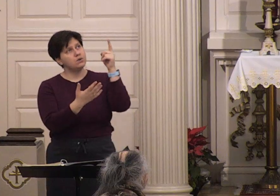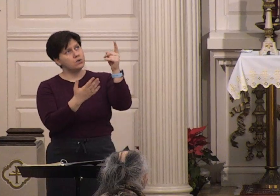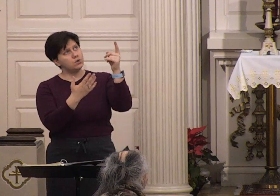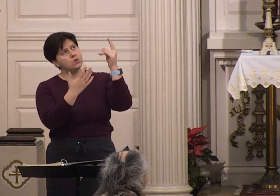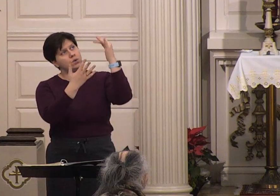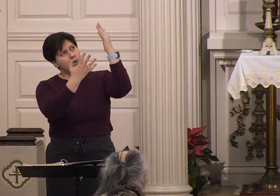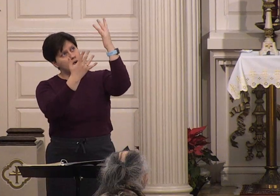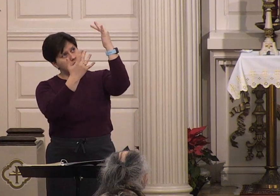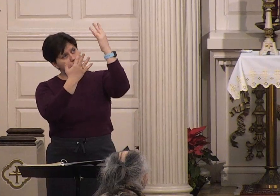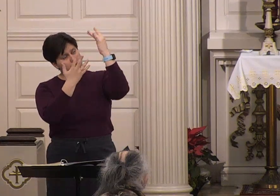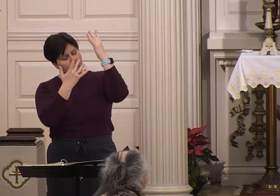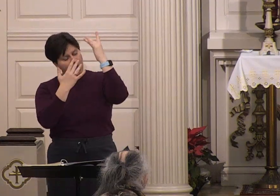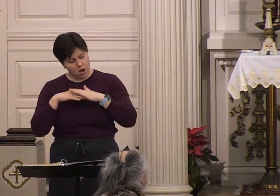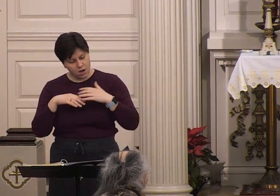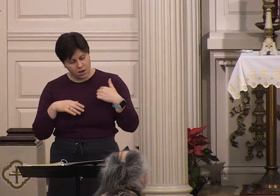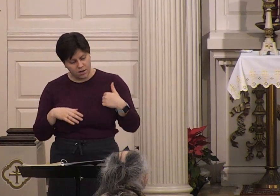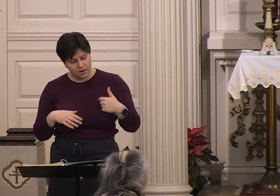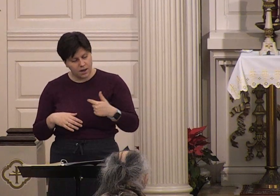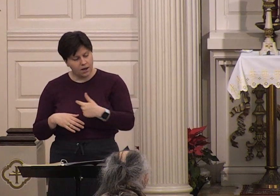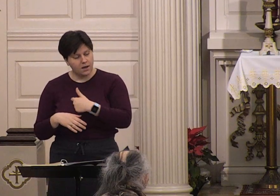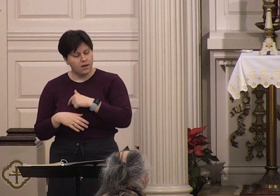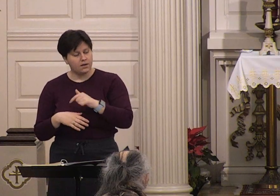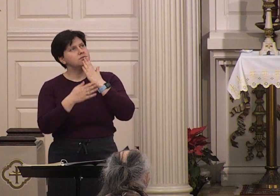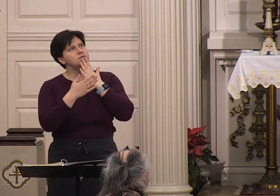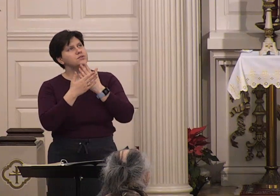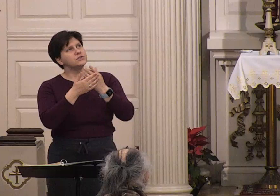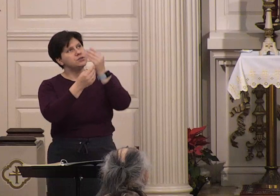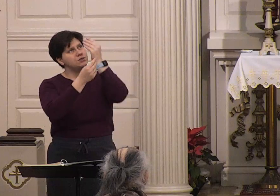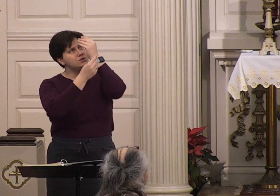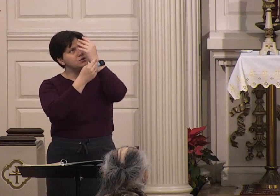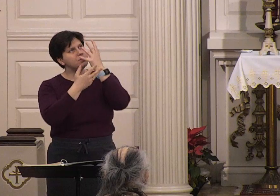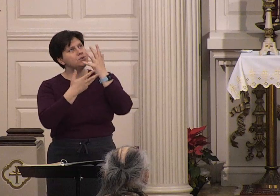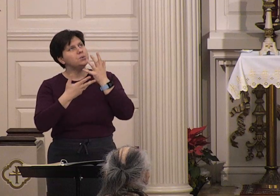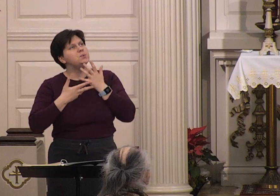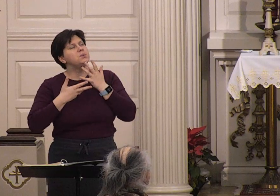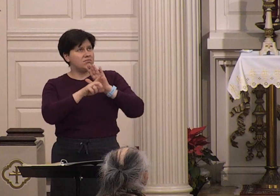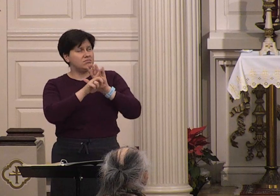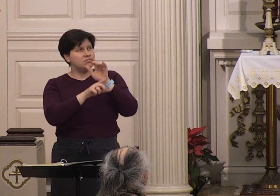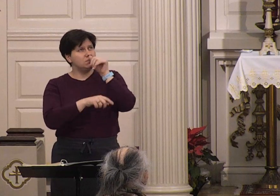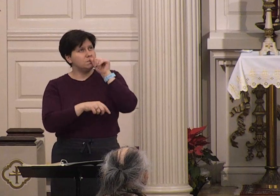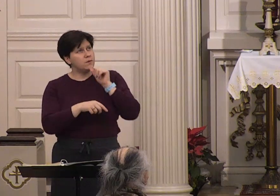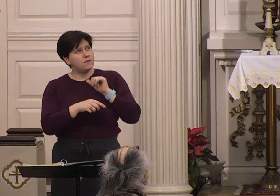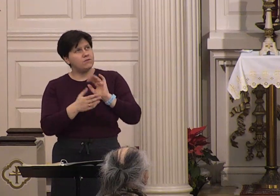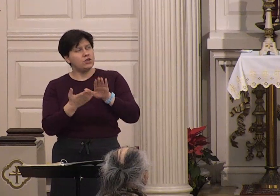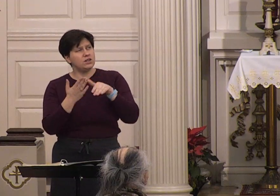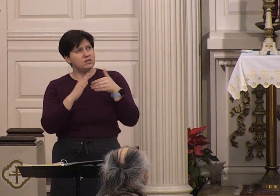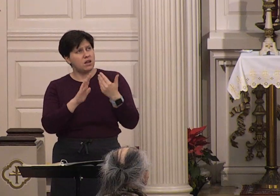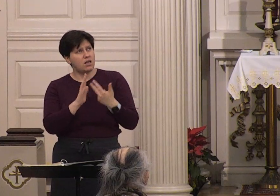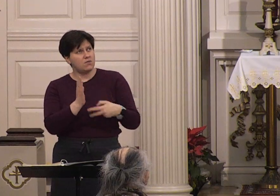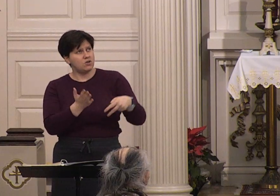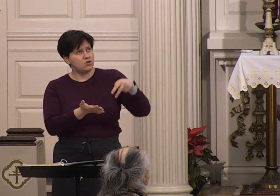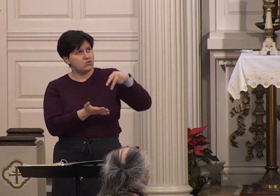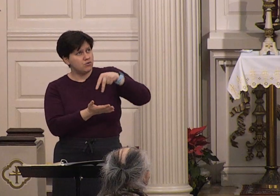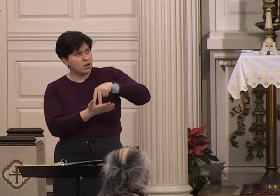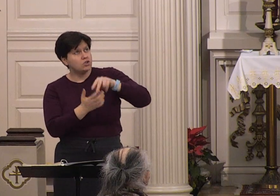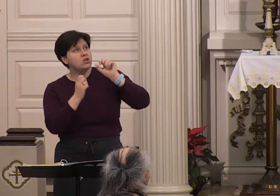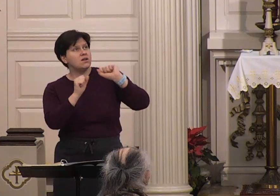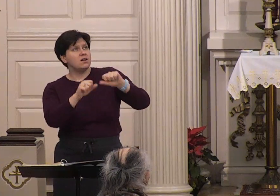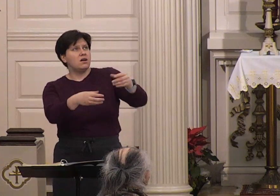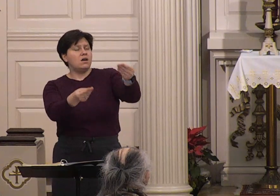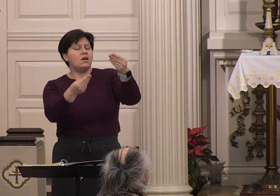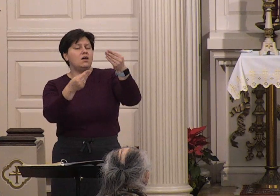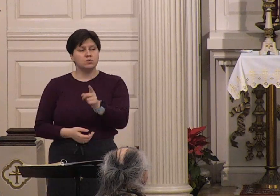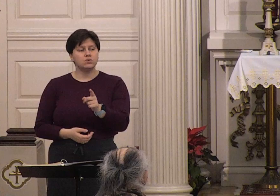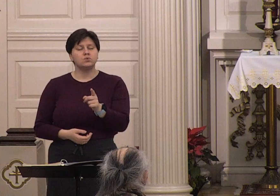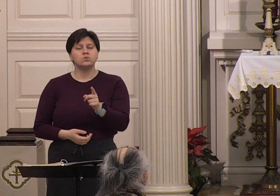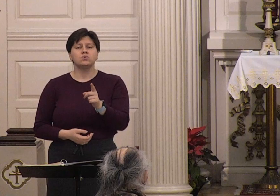us the good news that your Son's suffering and death and resurrection may bring us true